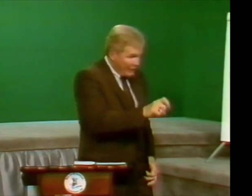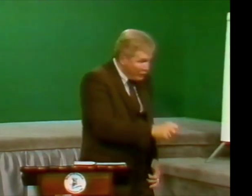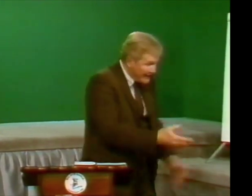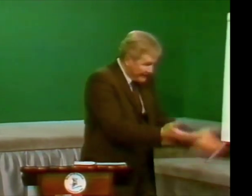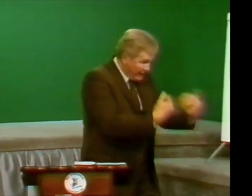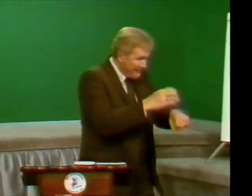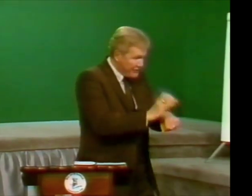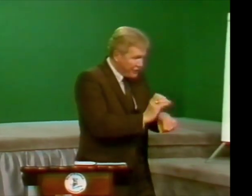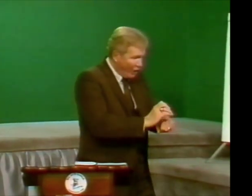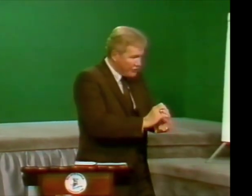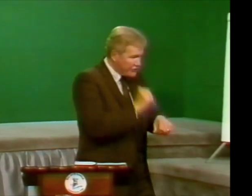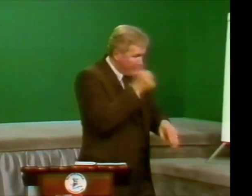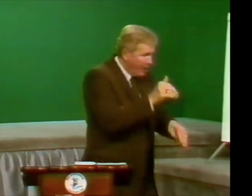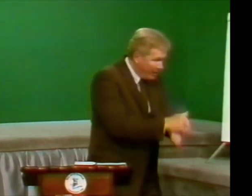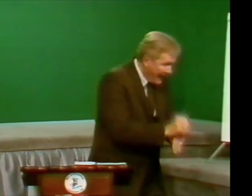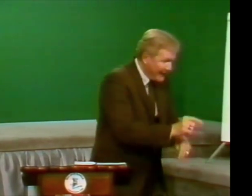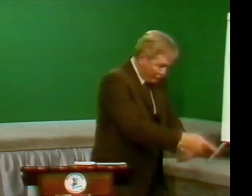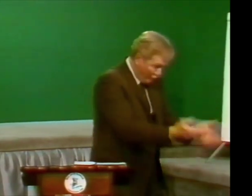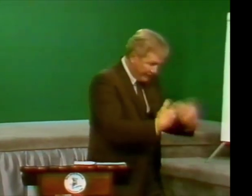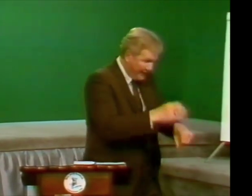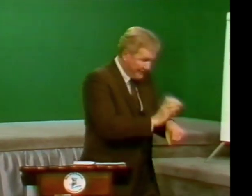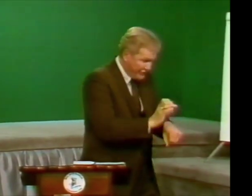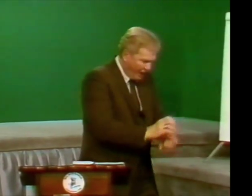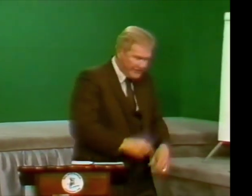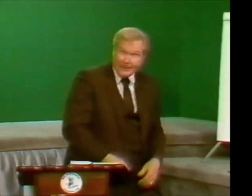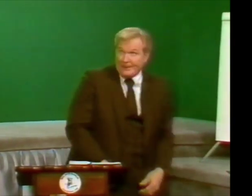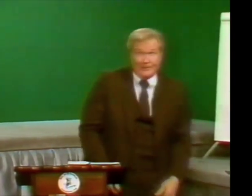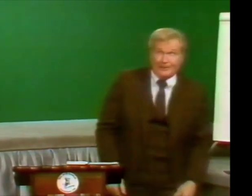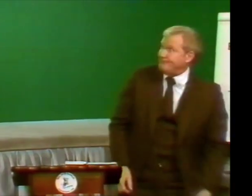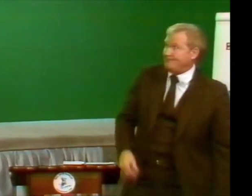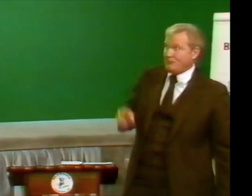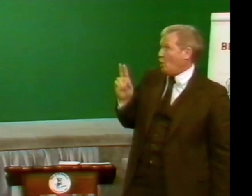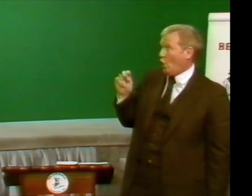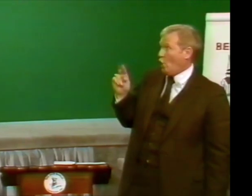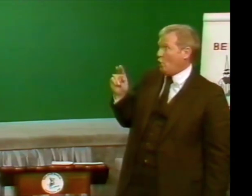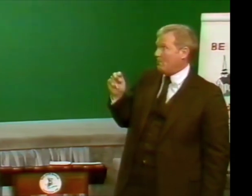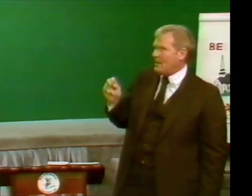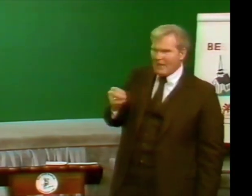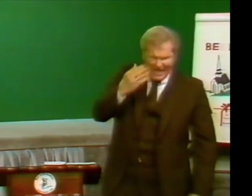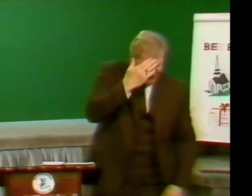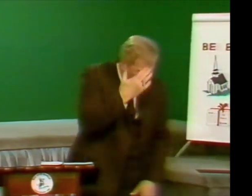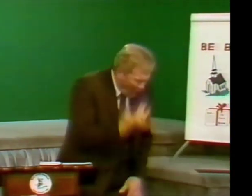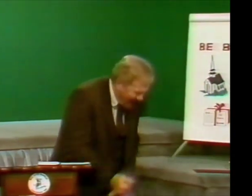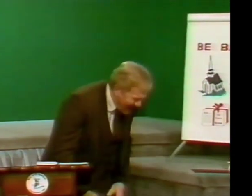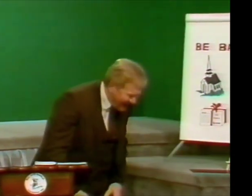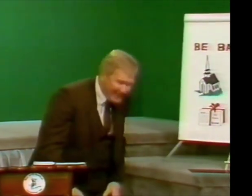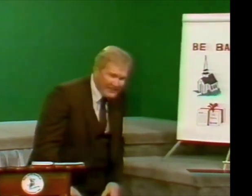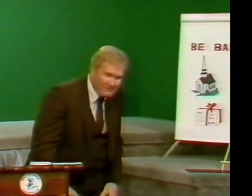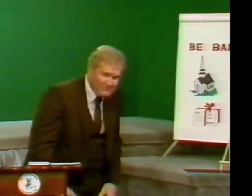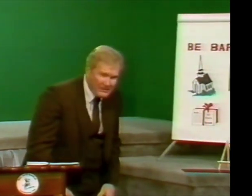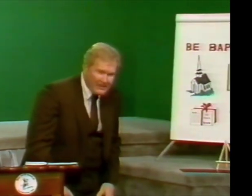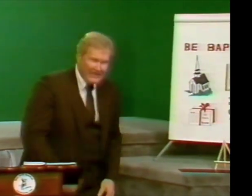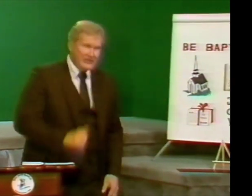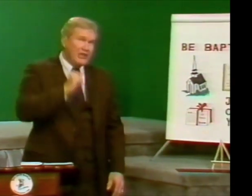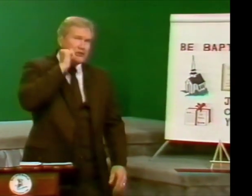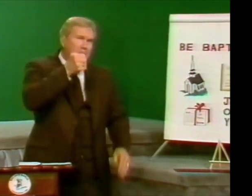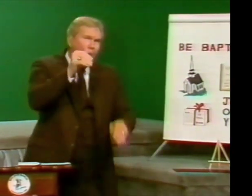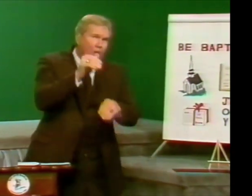need to come to church tomorrow night. You're going to come to church? He said, no. I said, why? He said, tomorrow